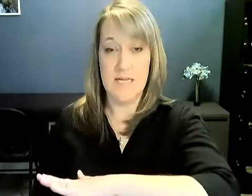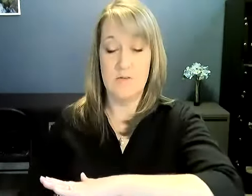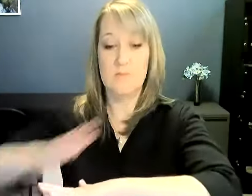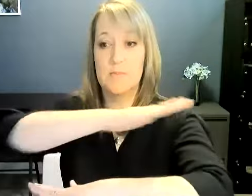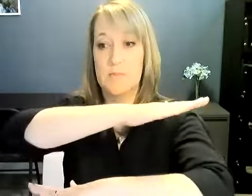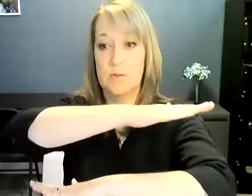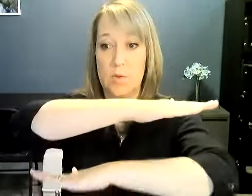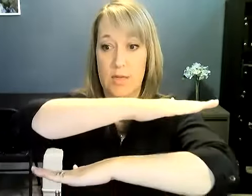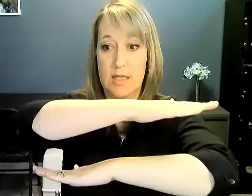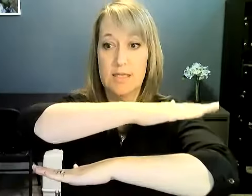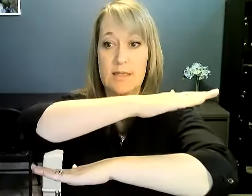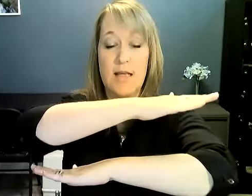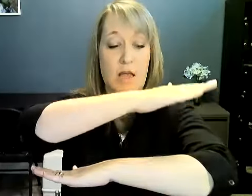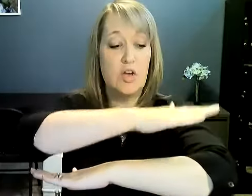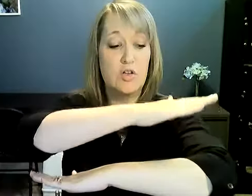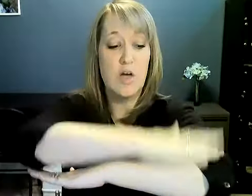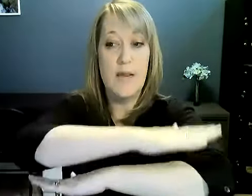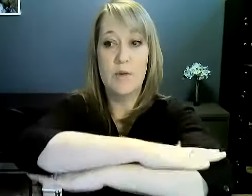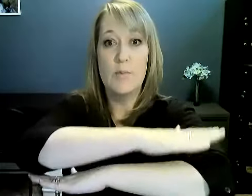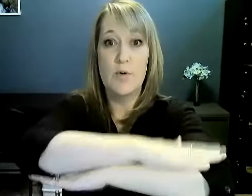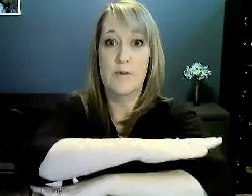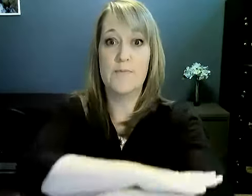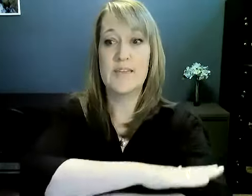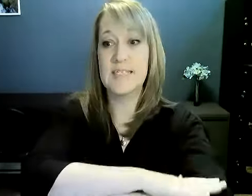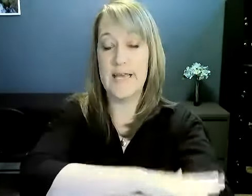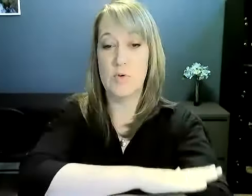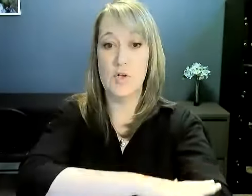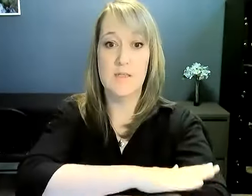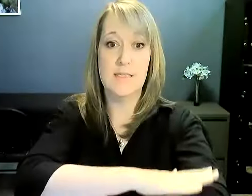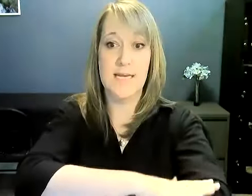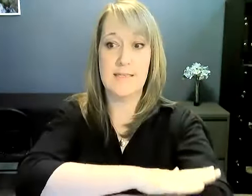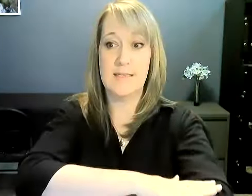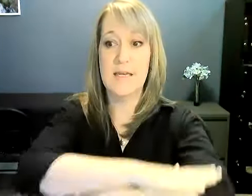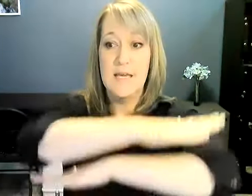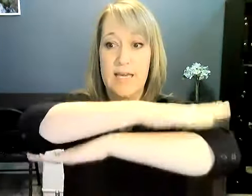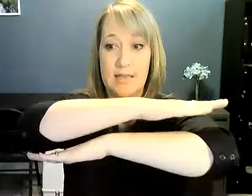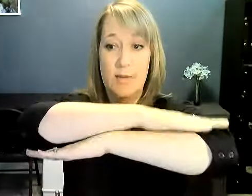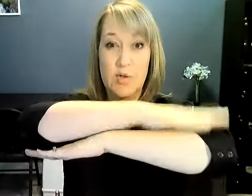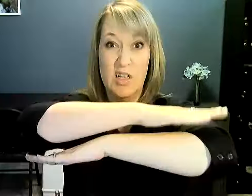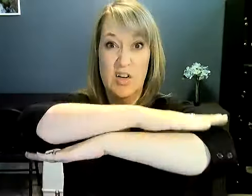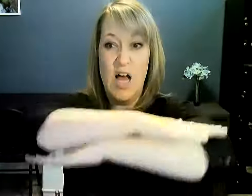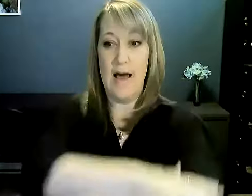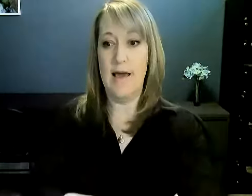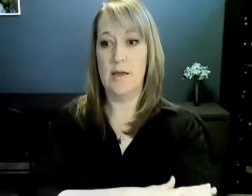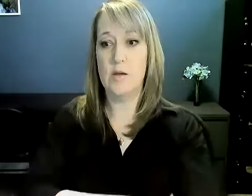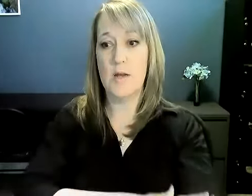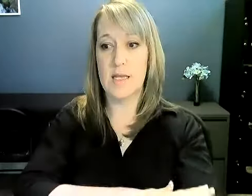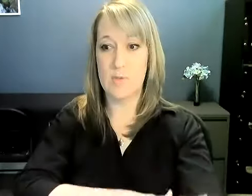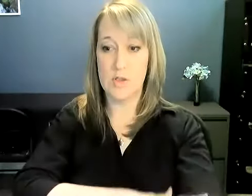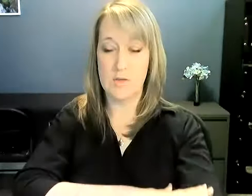down. So both like this. Your dominant hand will move. Table, desk. I'm doing it a little high. You want to keep your